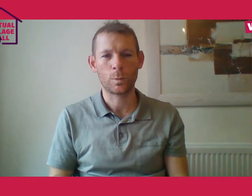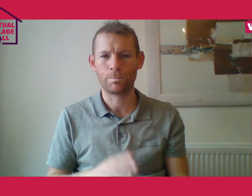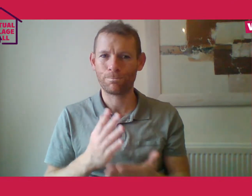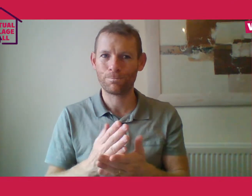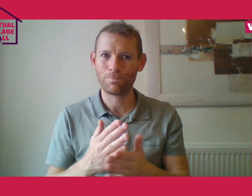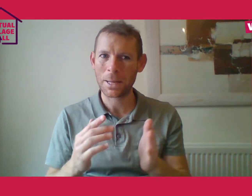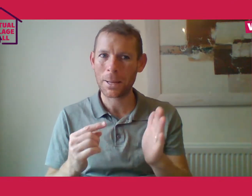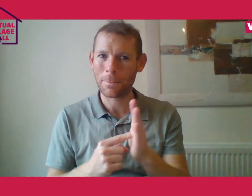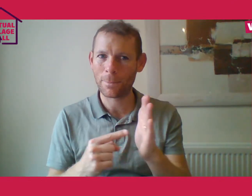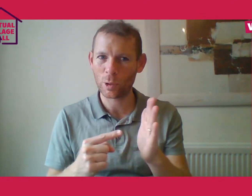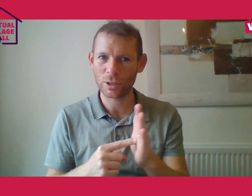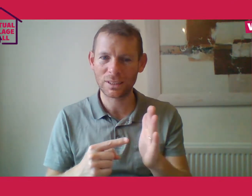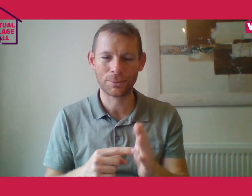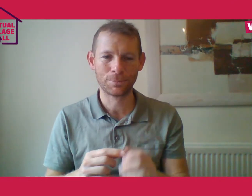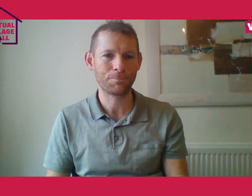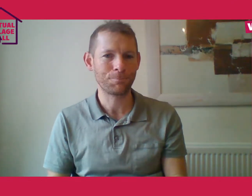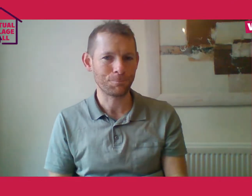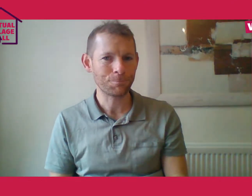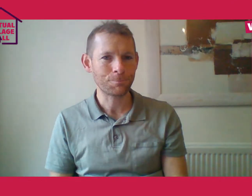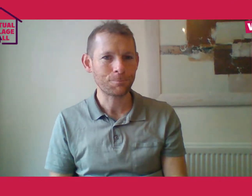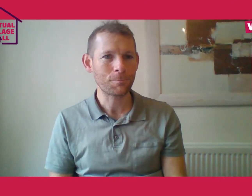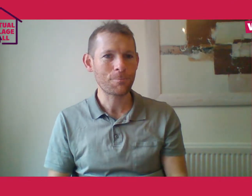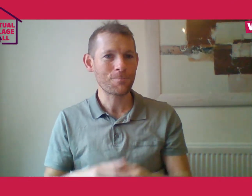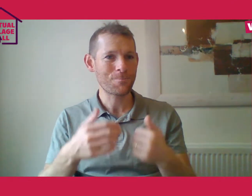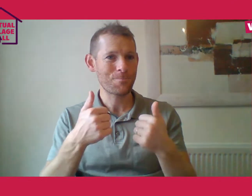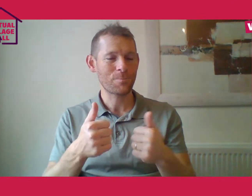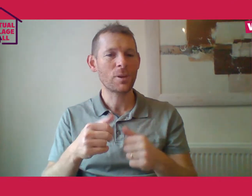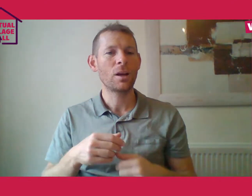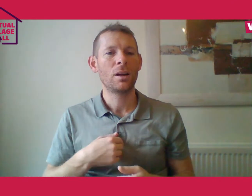money, how long, things like that. So numbers can be very useful.